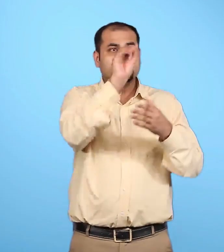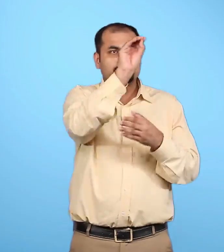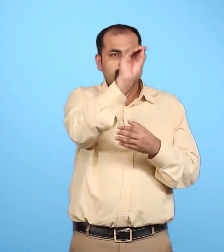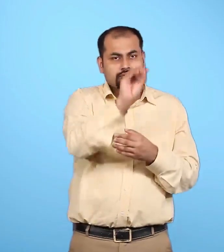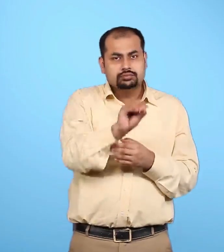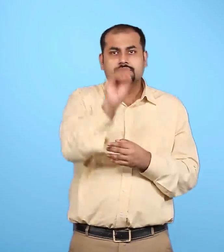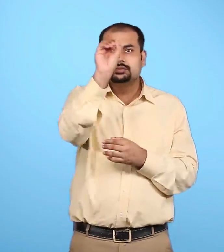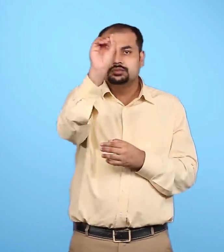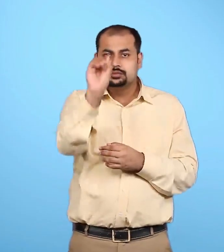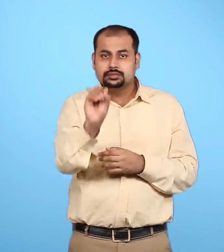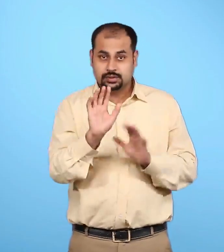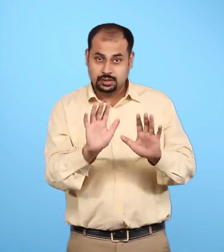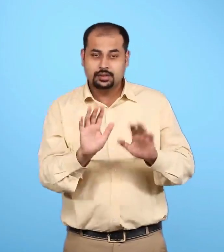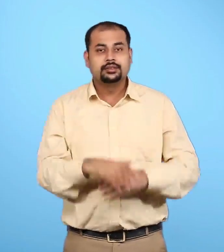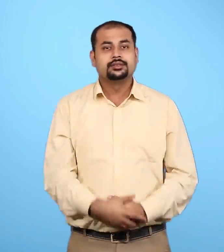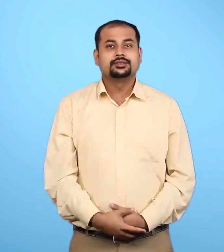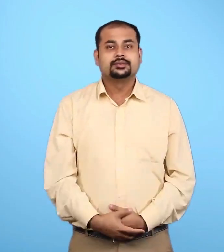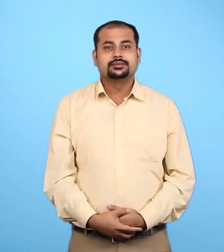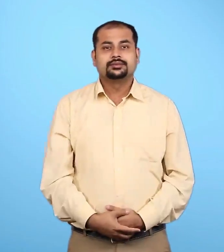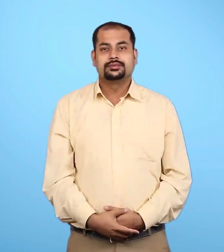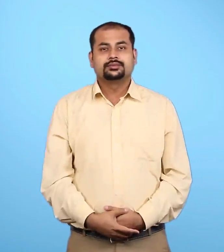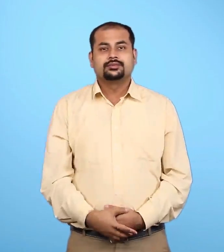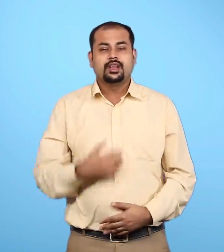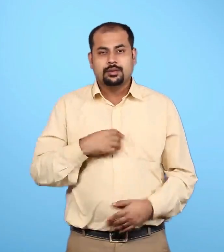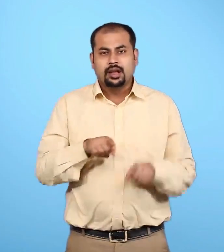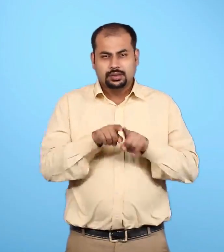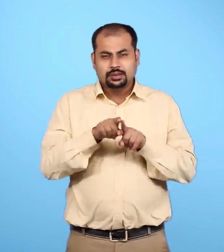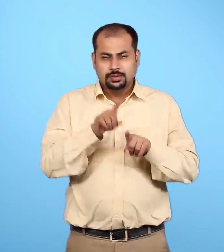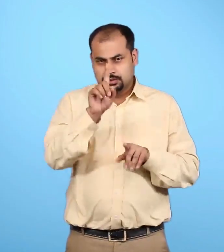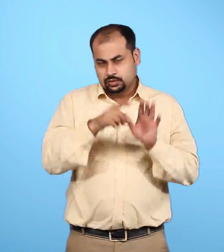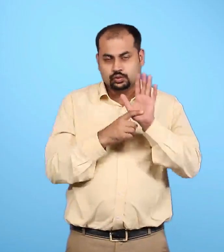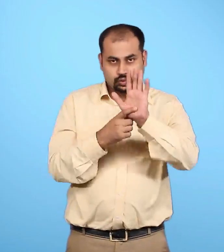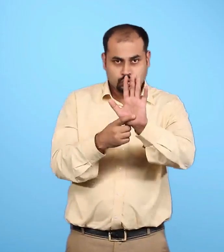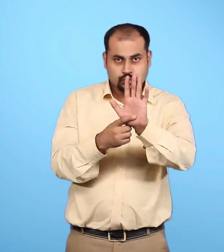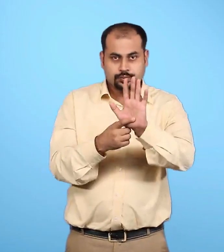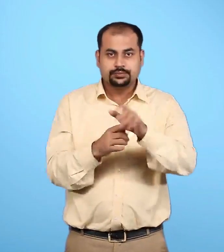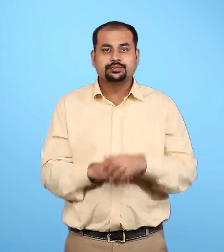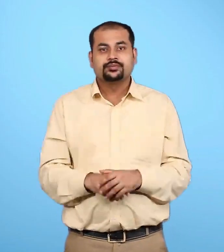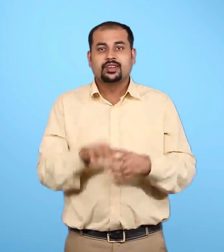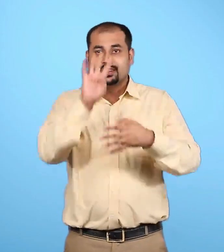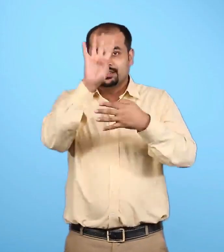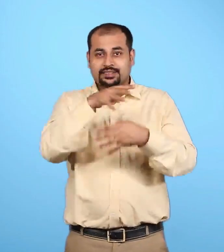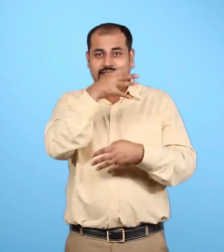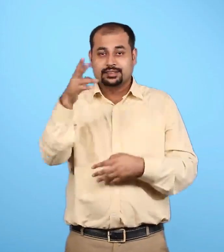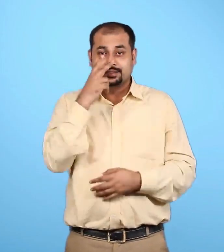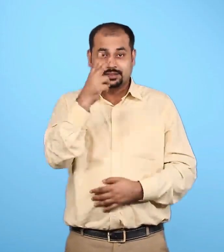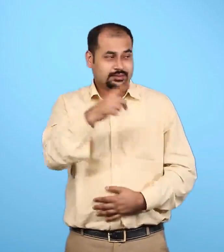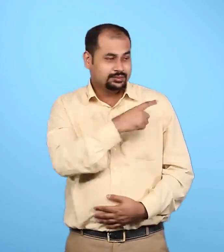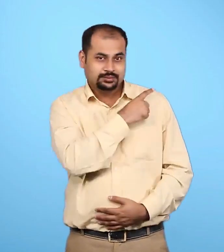and put a dot on the chart. For example, if you look at the dot marked